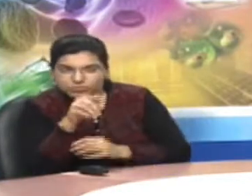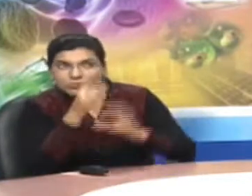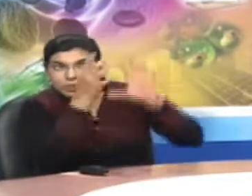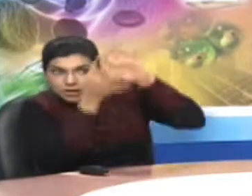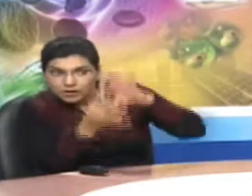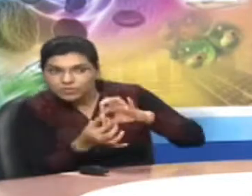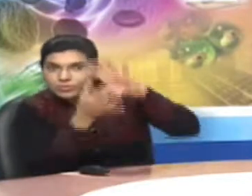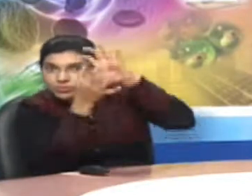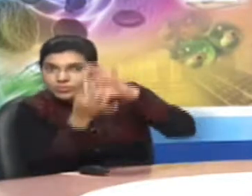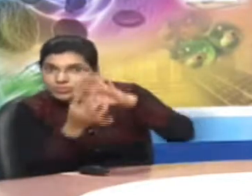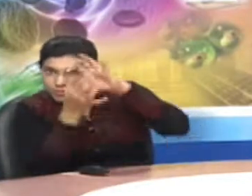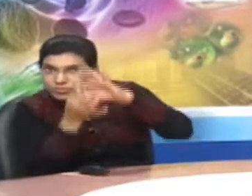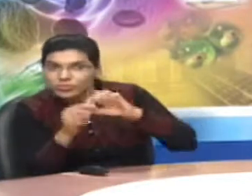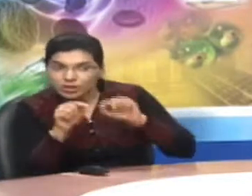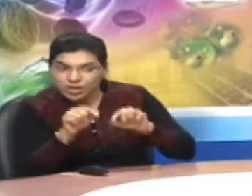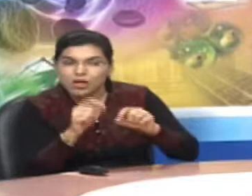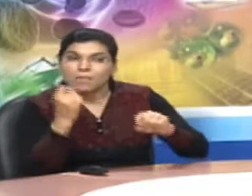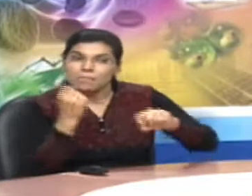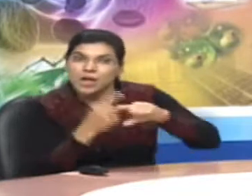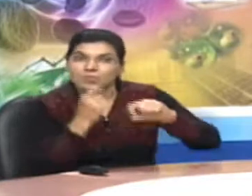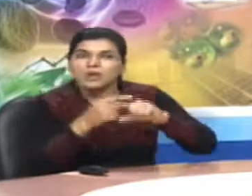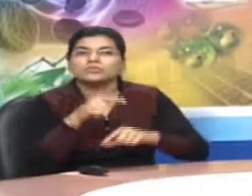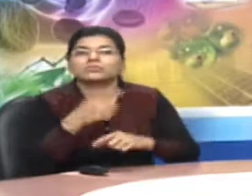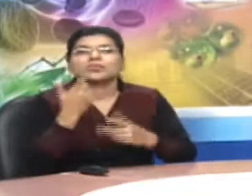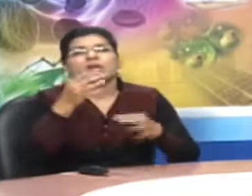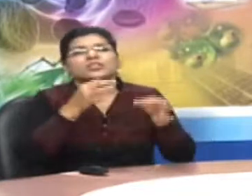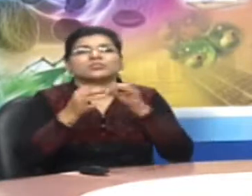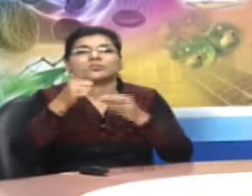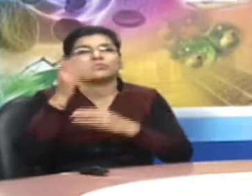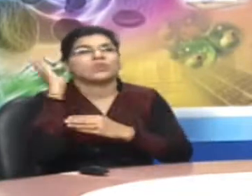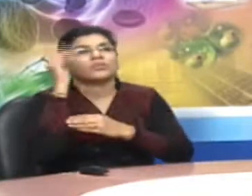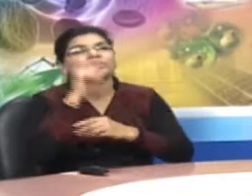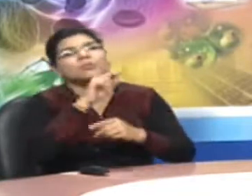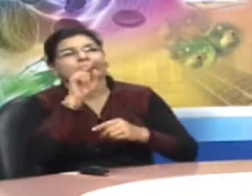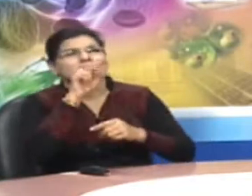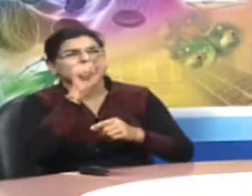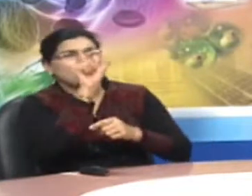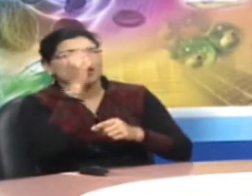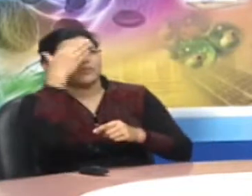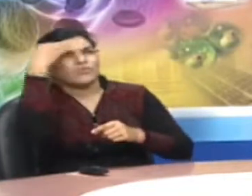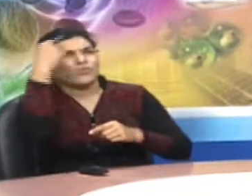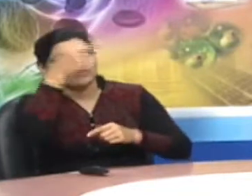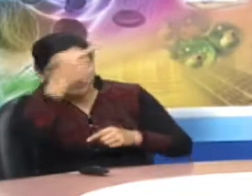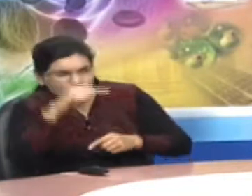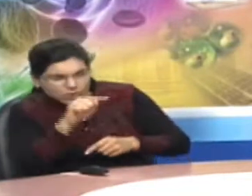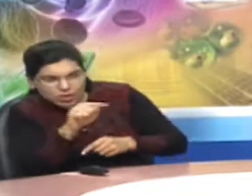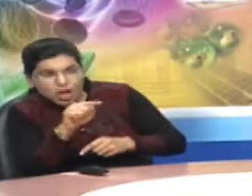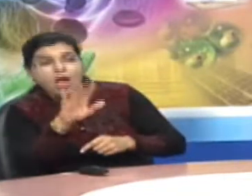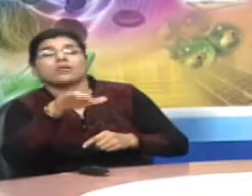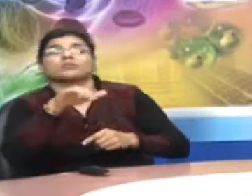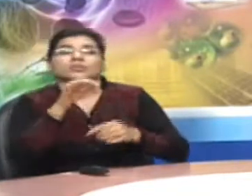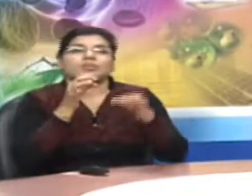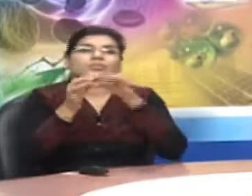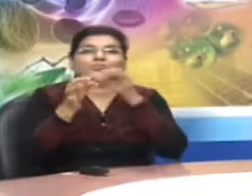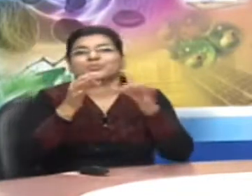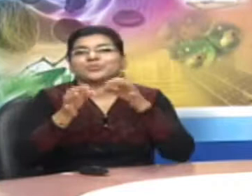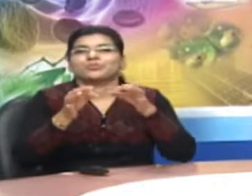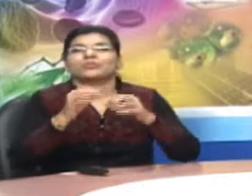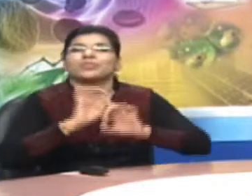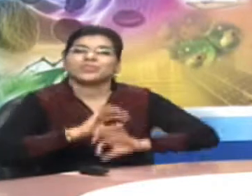These comments are further connected to your presentation. Sometimes you forget the particular word while